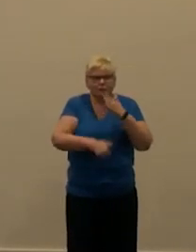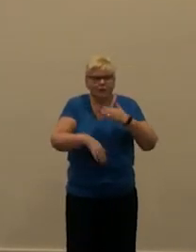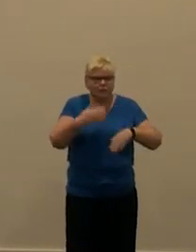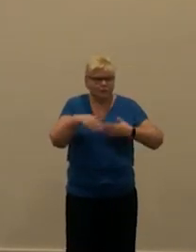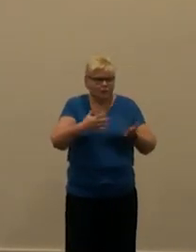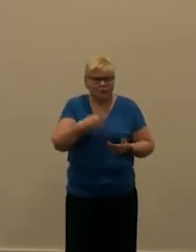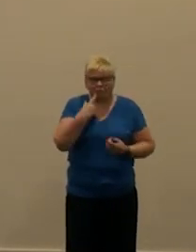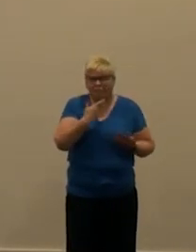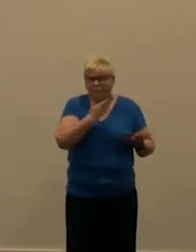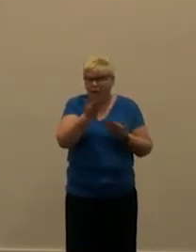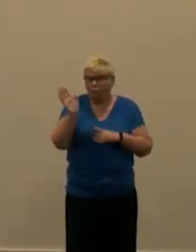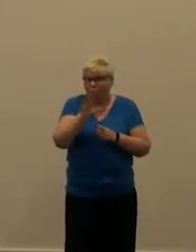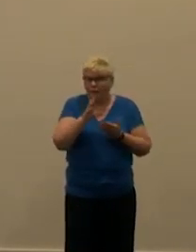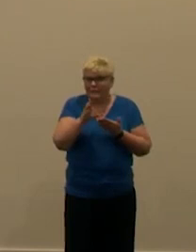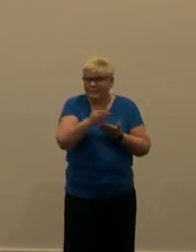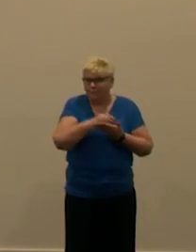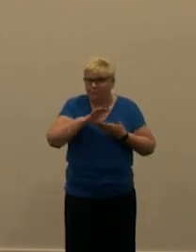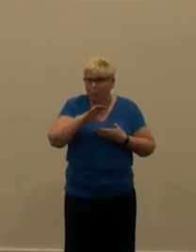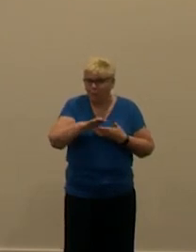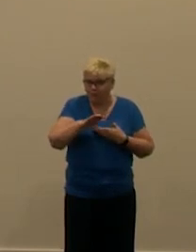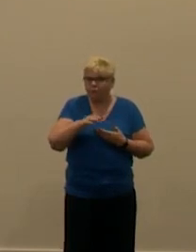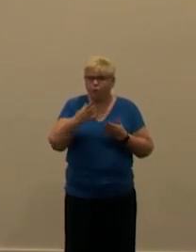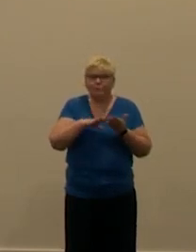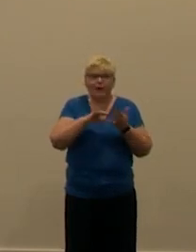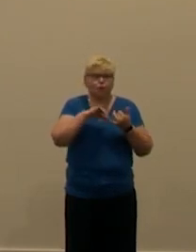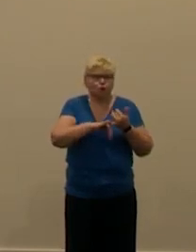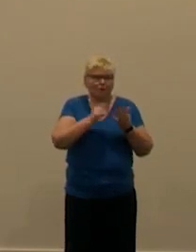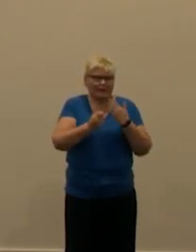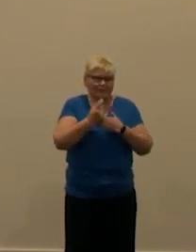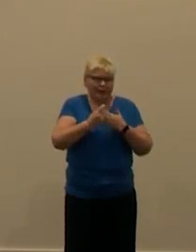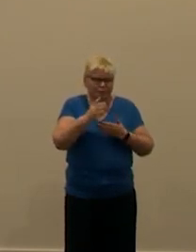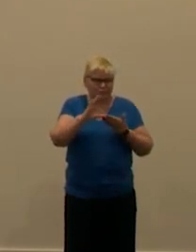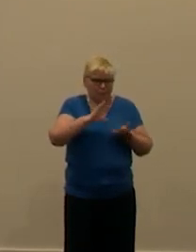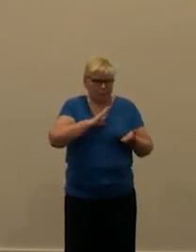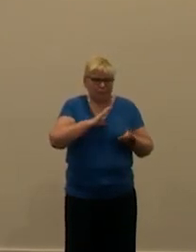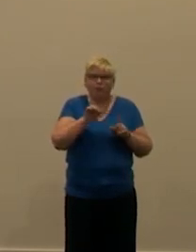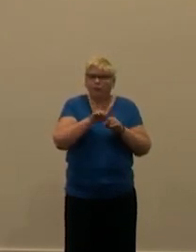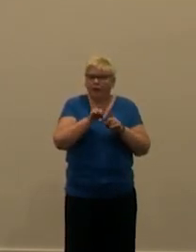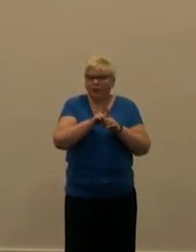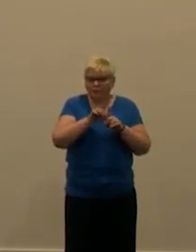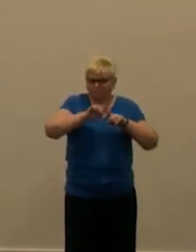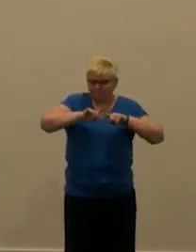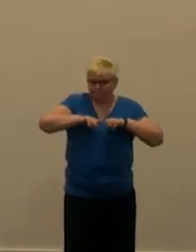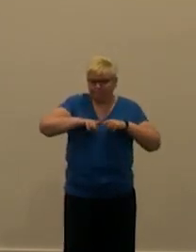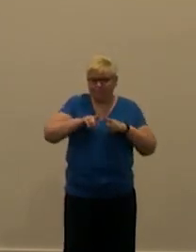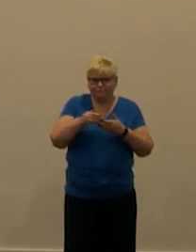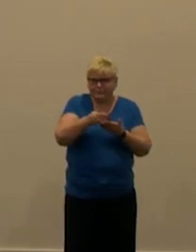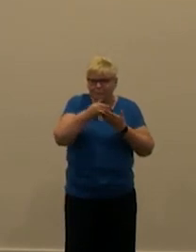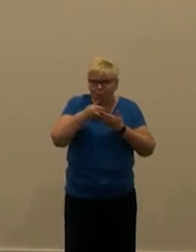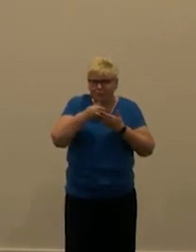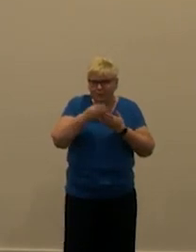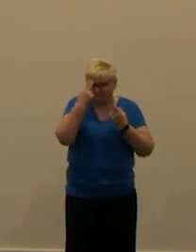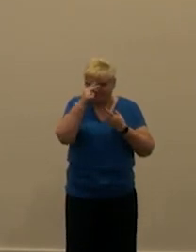say thank you to all of the sponsors of this session. Thank you to Microsoft, the event sponsor, and for sure the Platinum and as well the